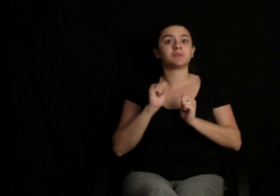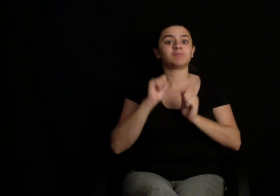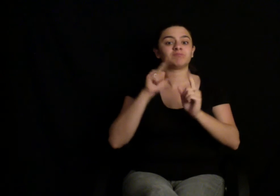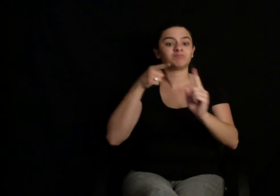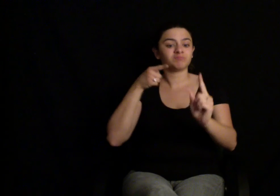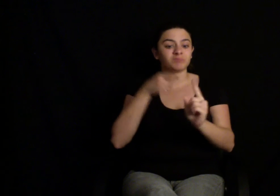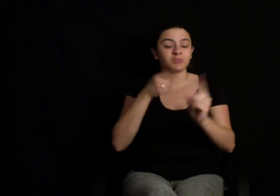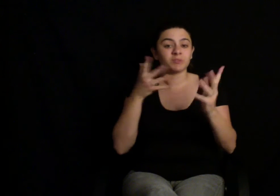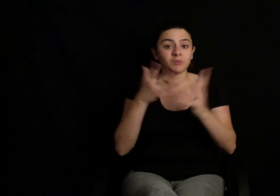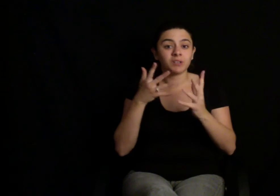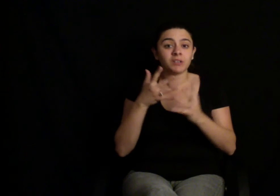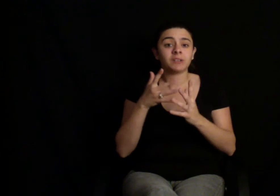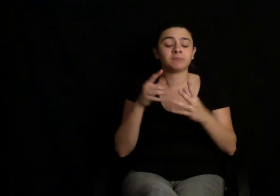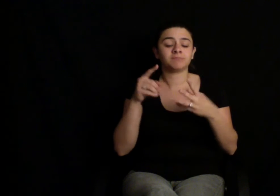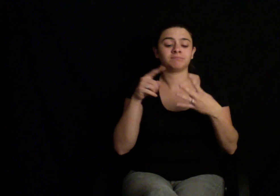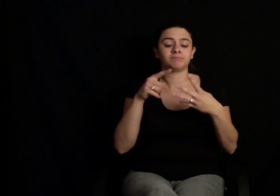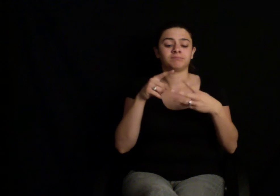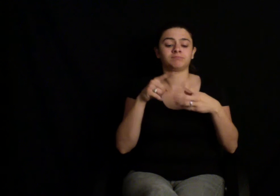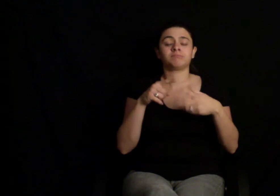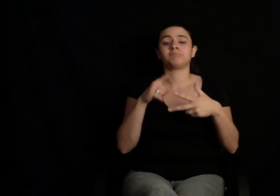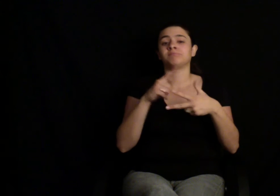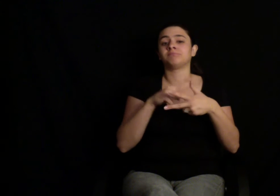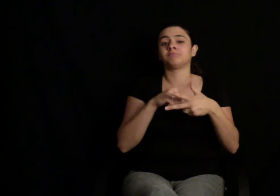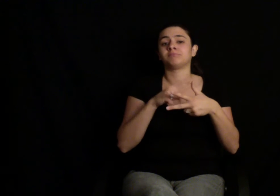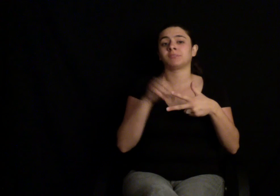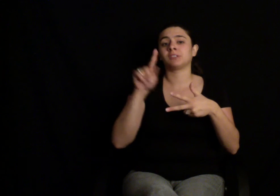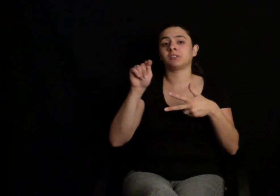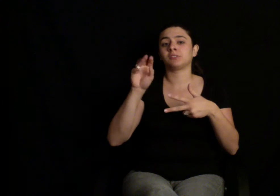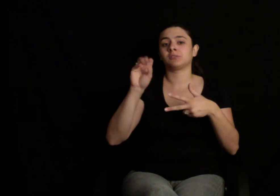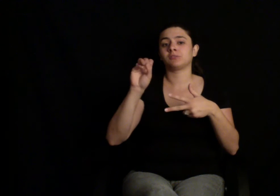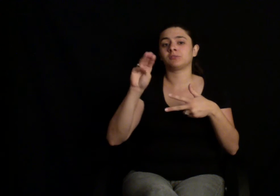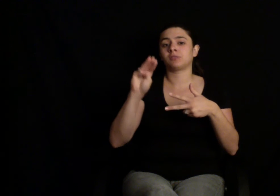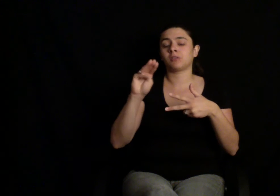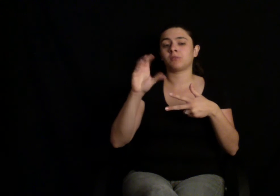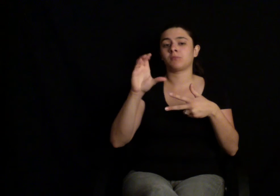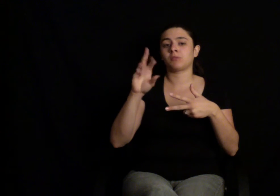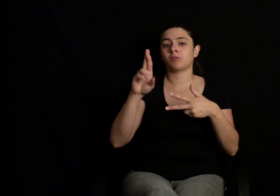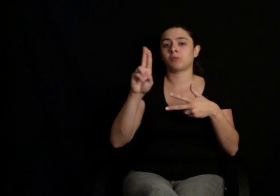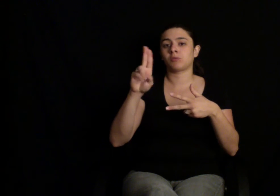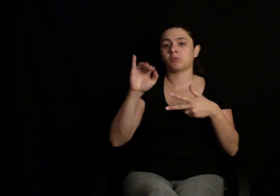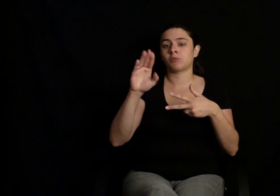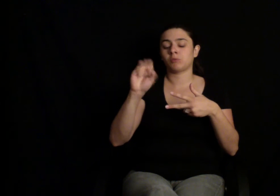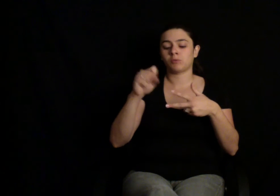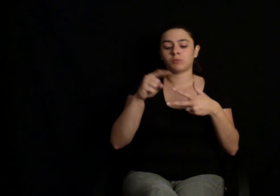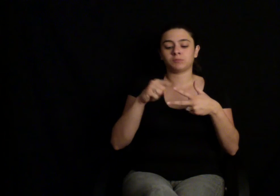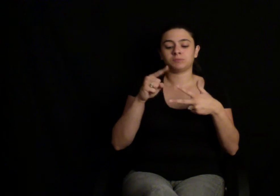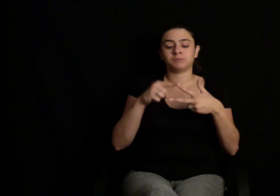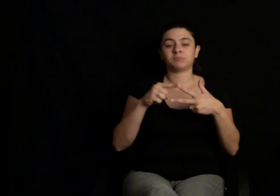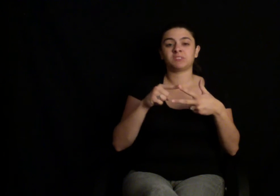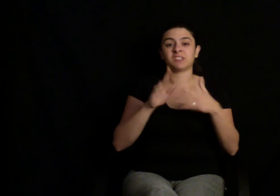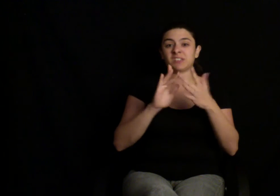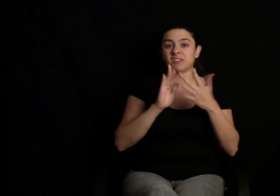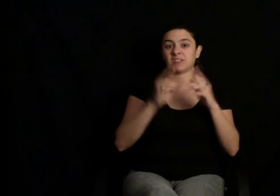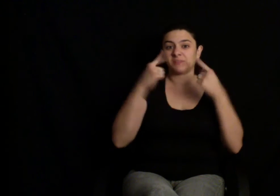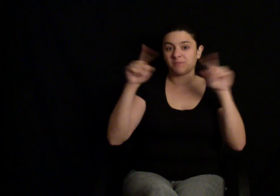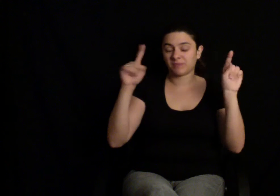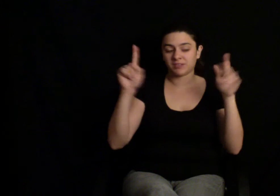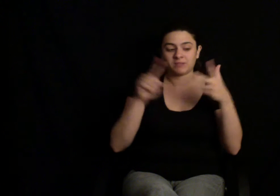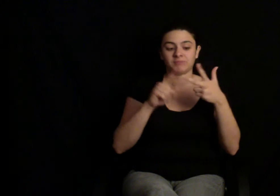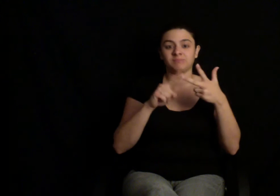Cruise, masturbation, internet fame, and using Reddit to help loved ones. So, it only makes sense that the subject of this week's episode is